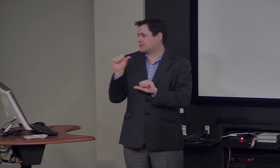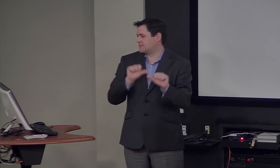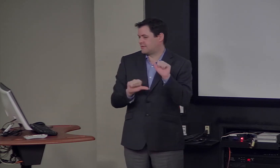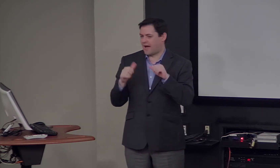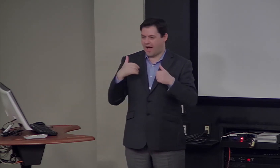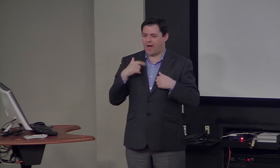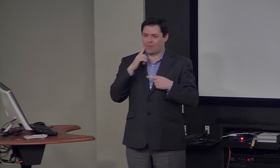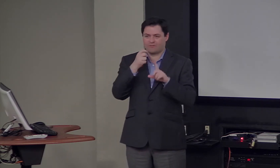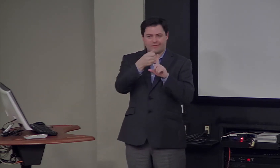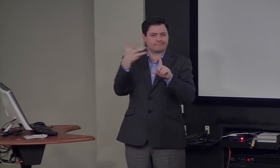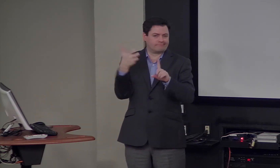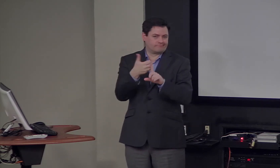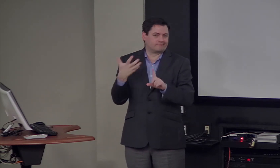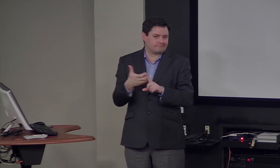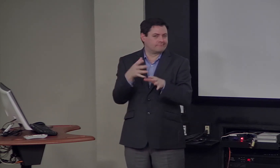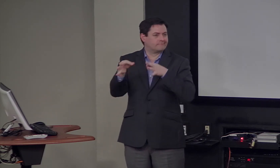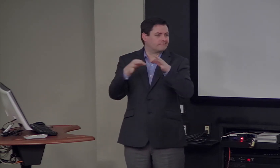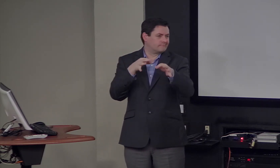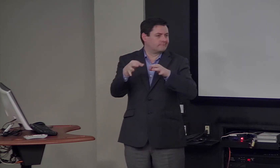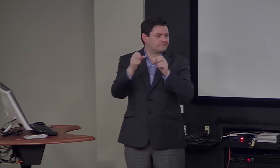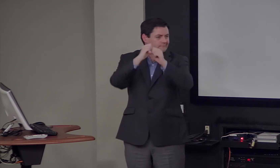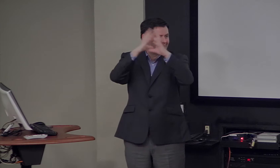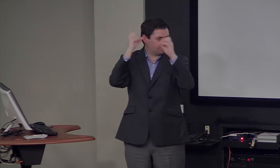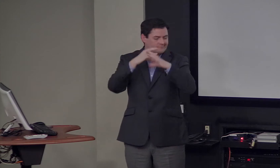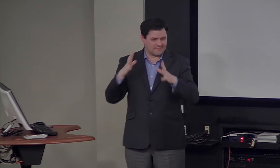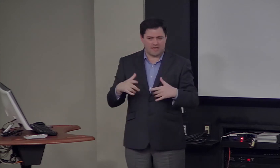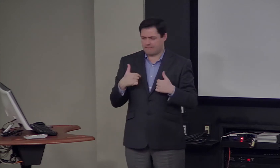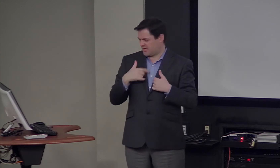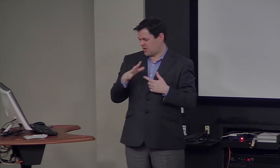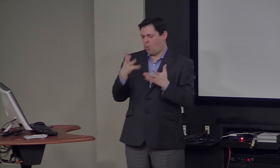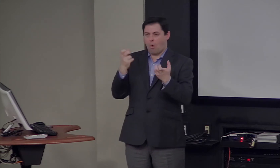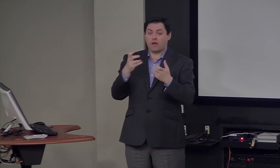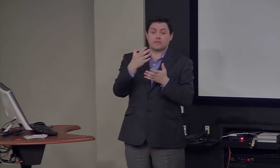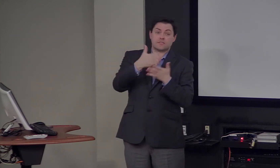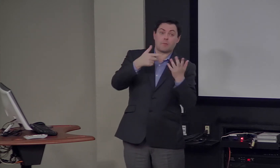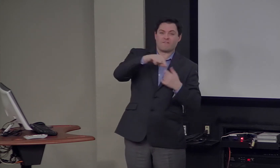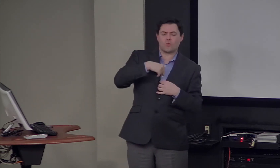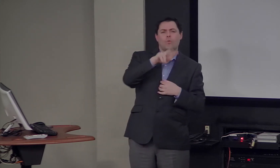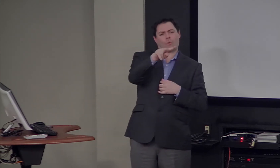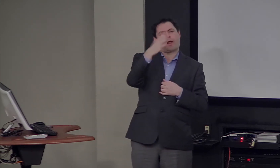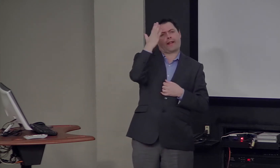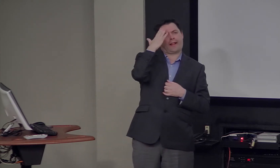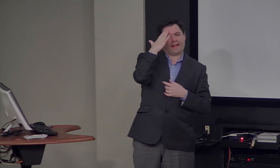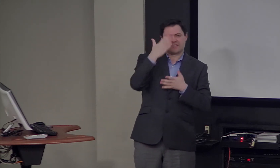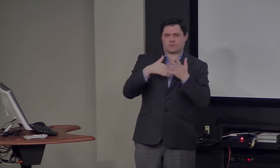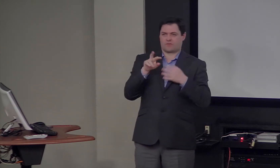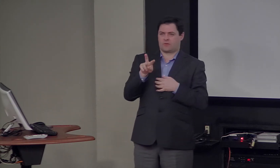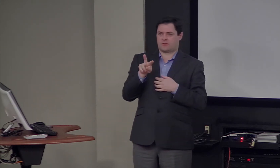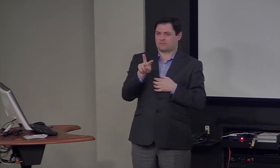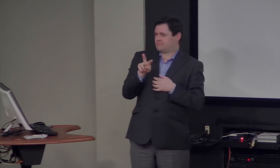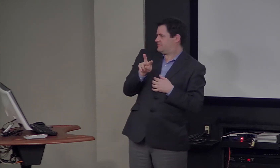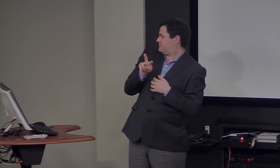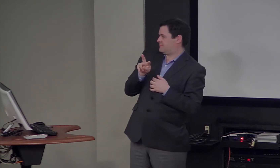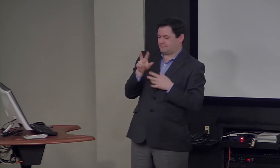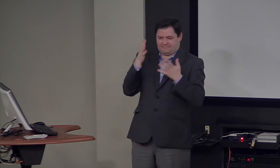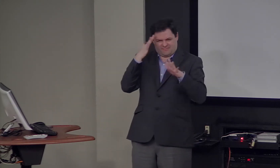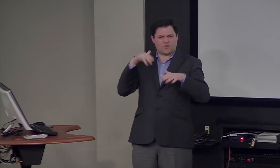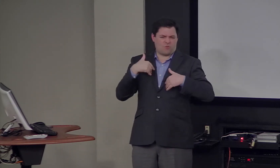I'm not going to blind you with science, so I will give you some description as to each of these tests so you get a sense of them. Some of these